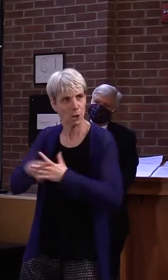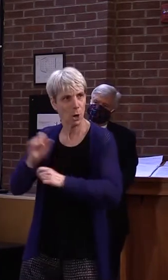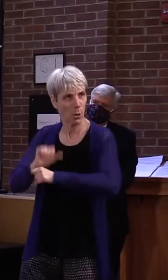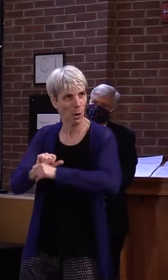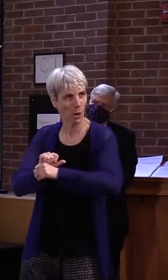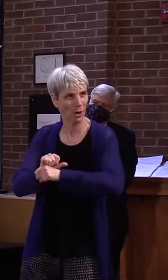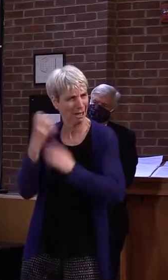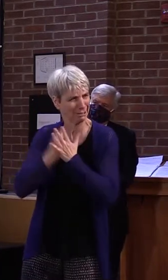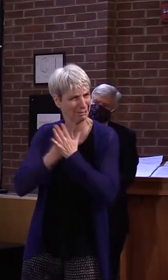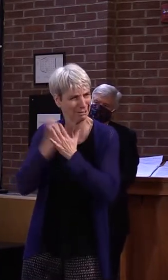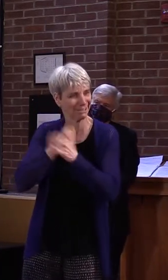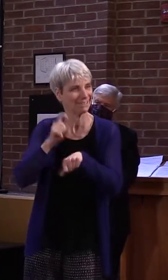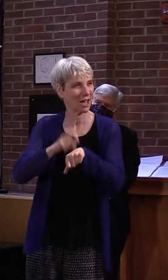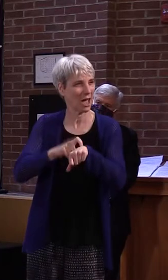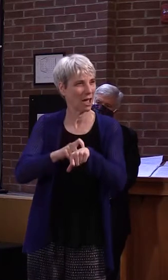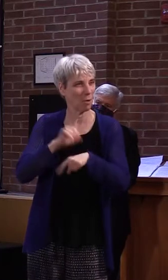work."